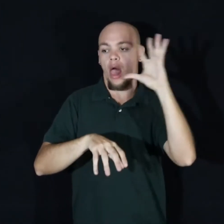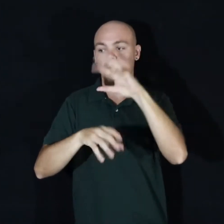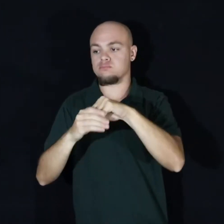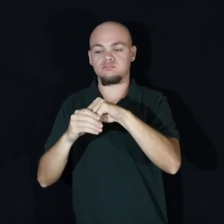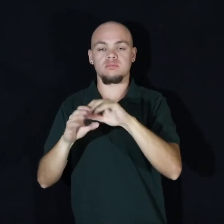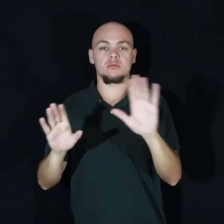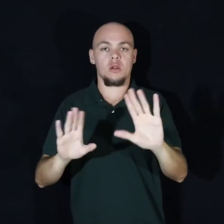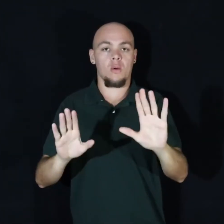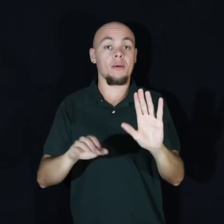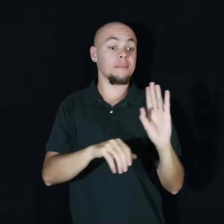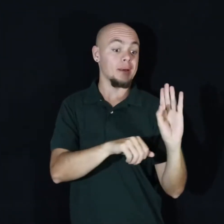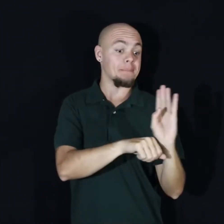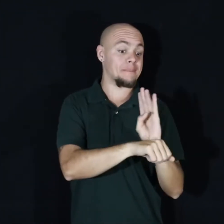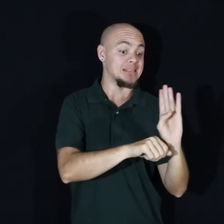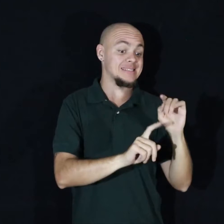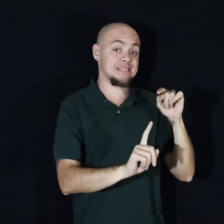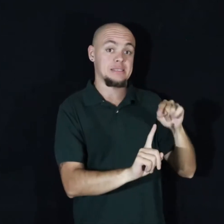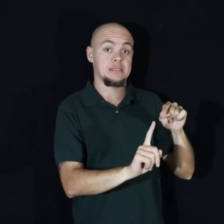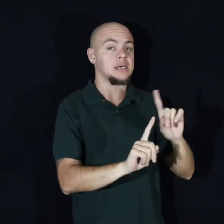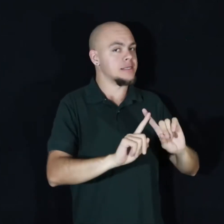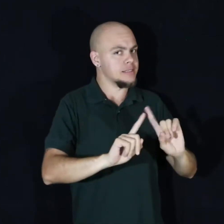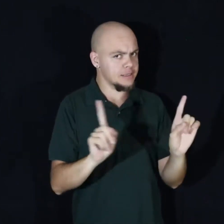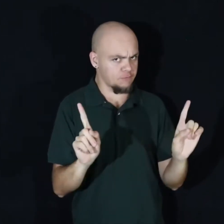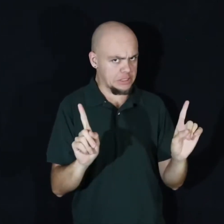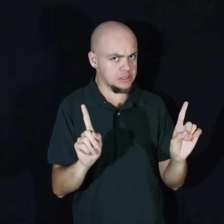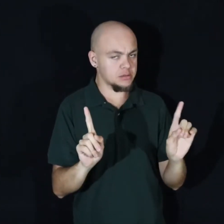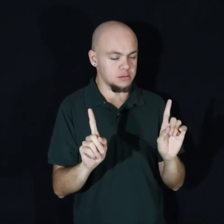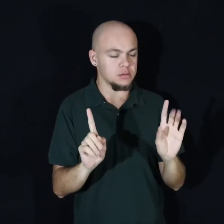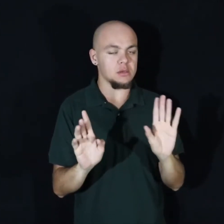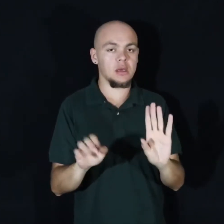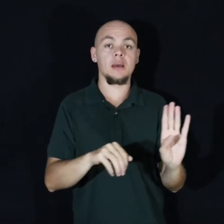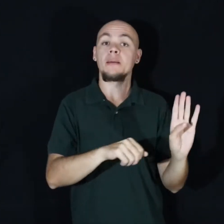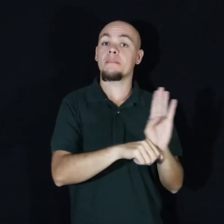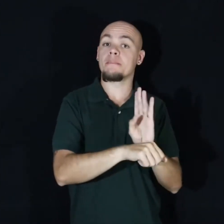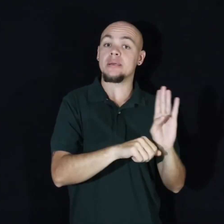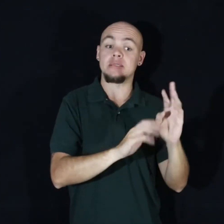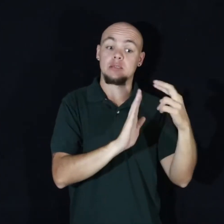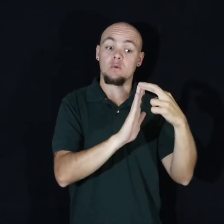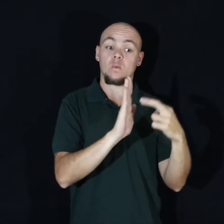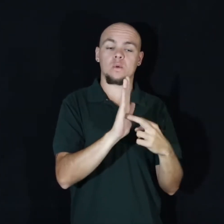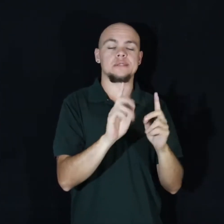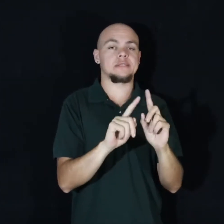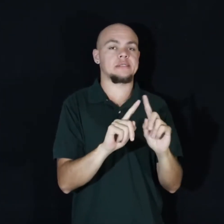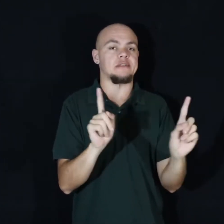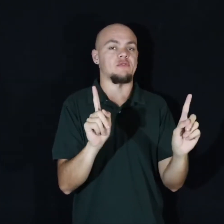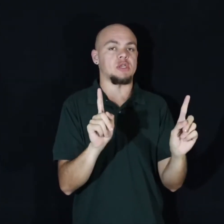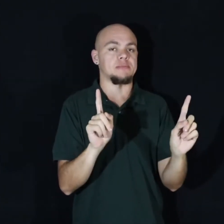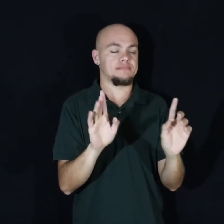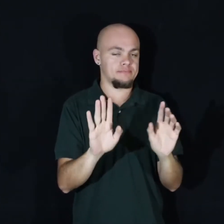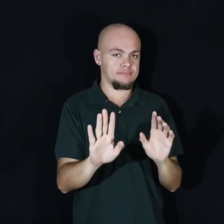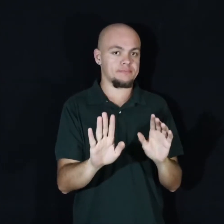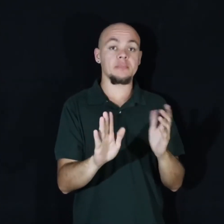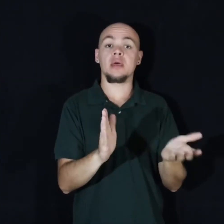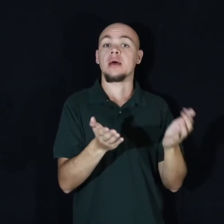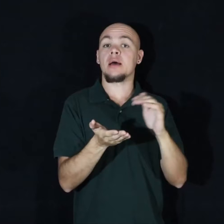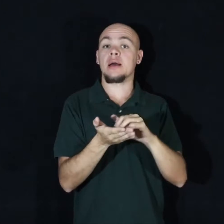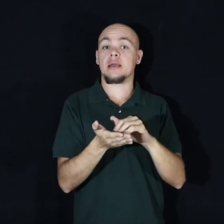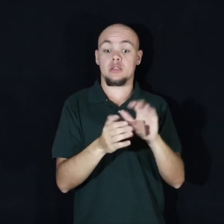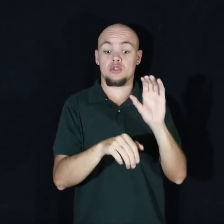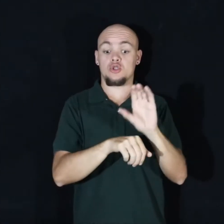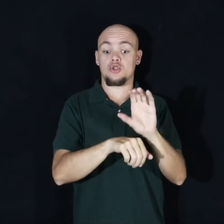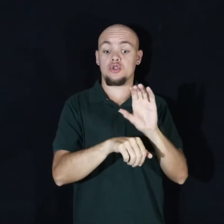in what I do here. However, businesses are very different. Businesses have different